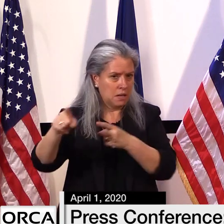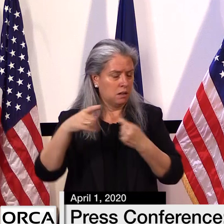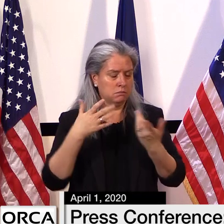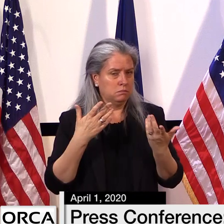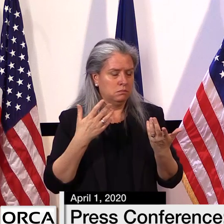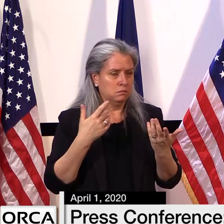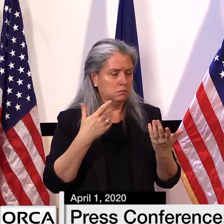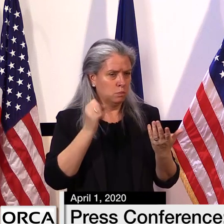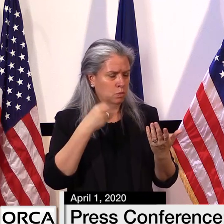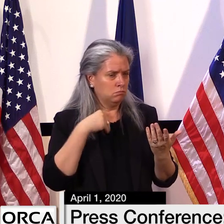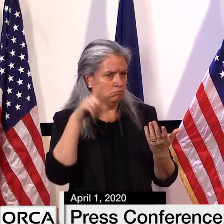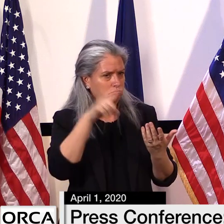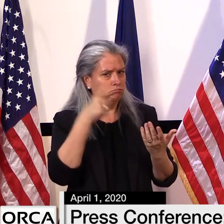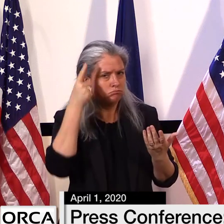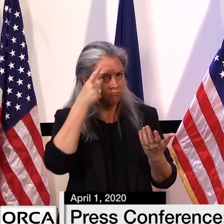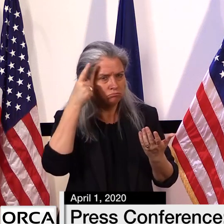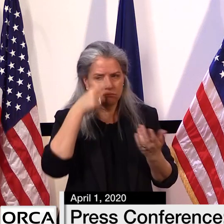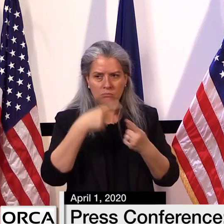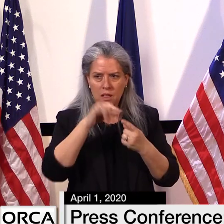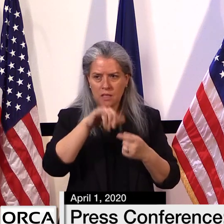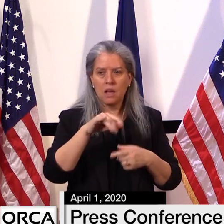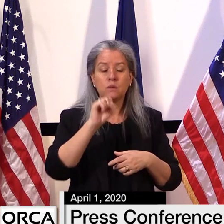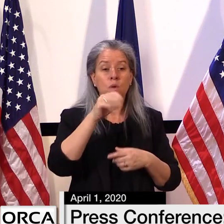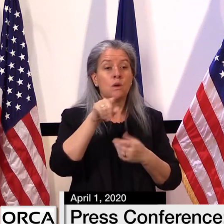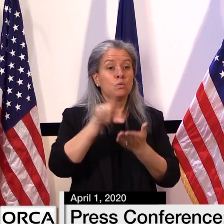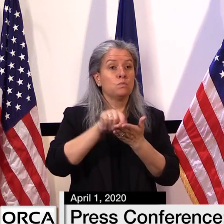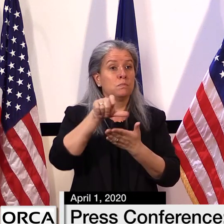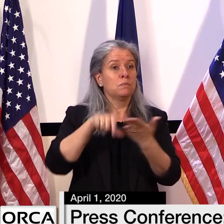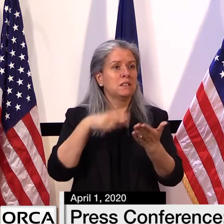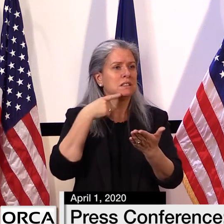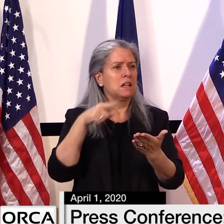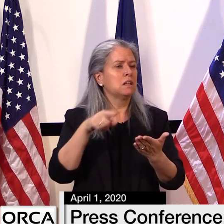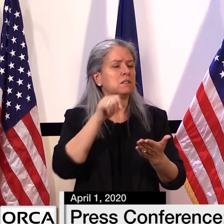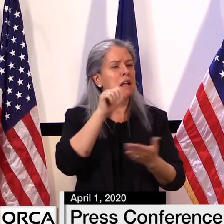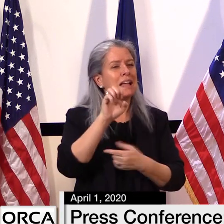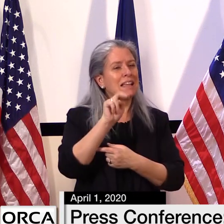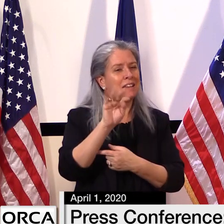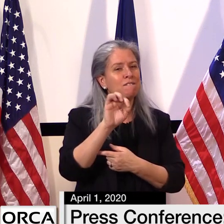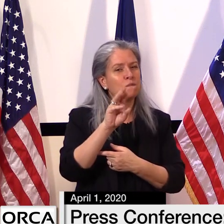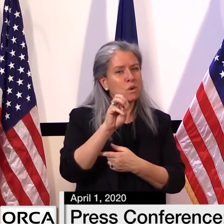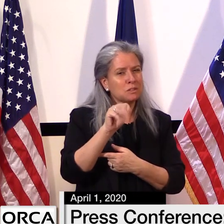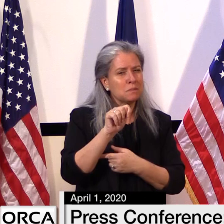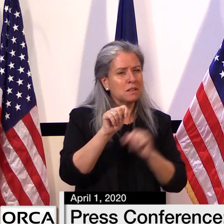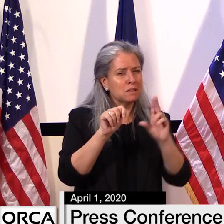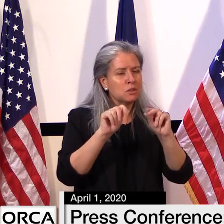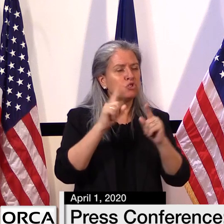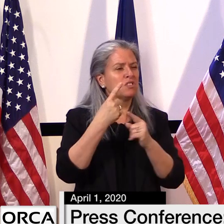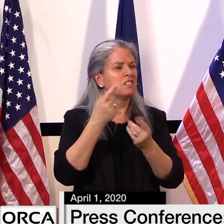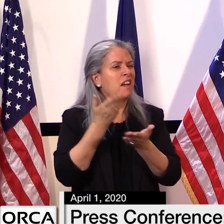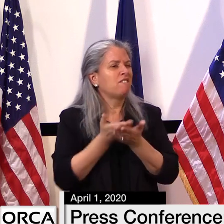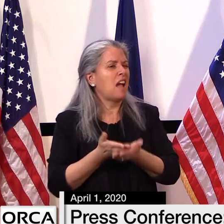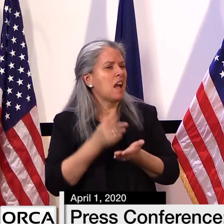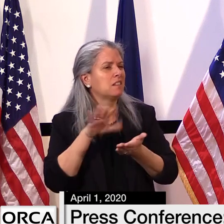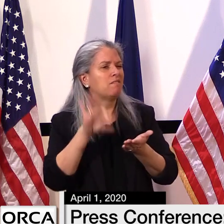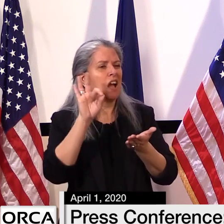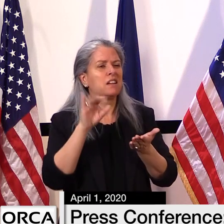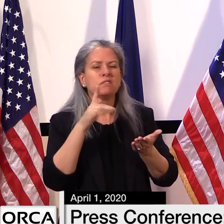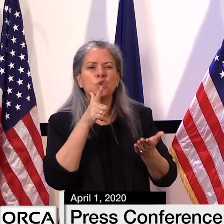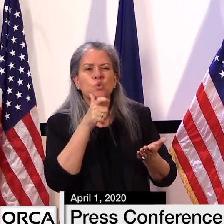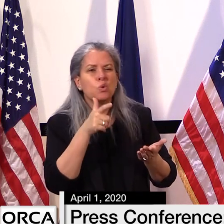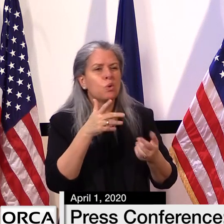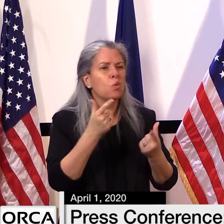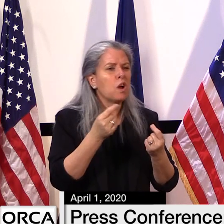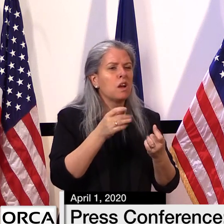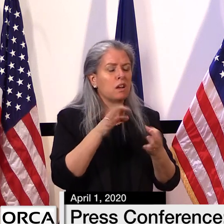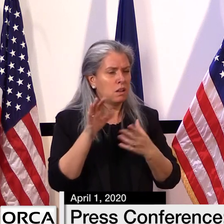future. And the Islander was told this is not an enforcement effort, but more fact-finding. So once the state has the facts